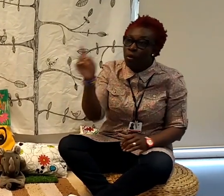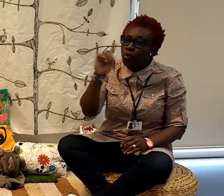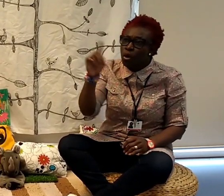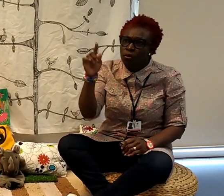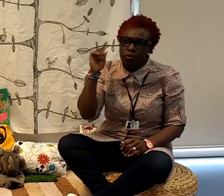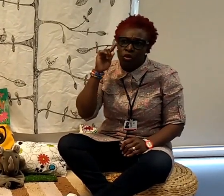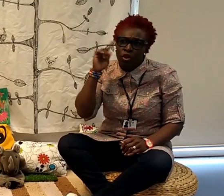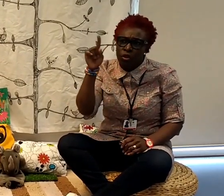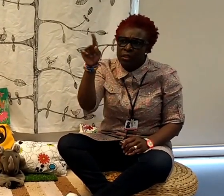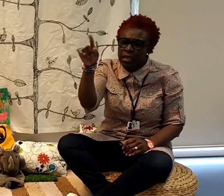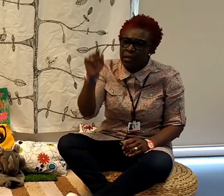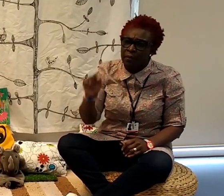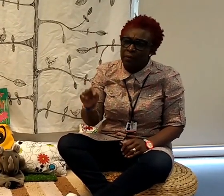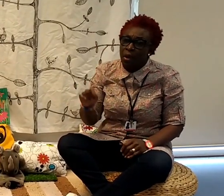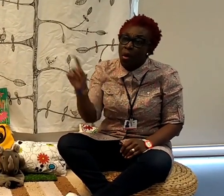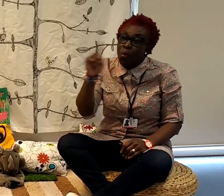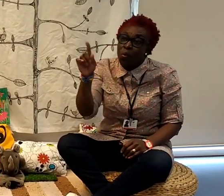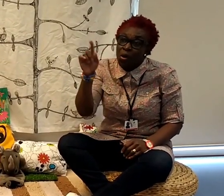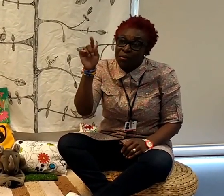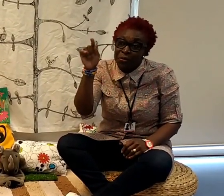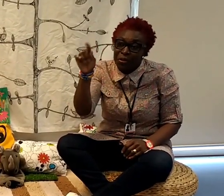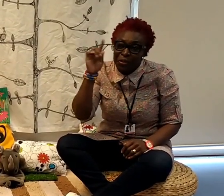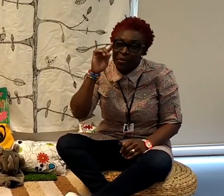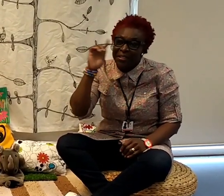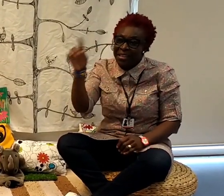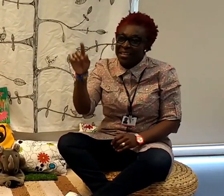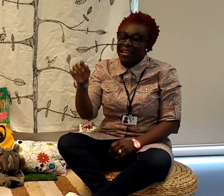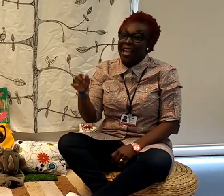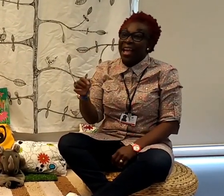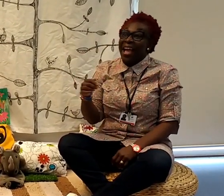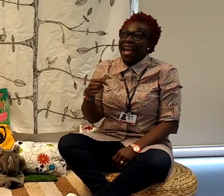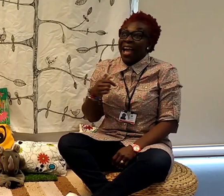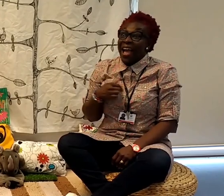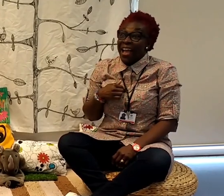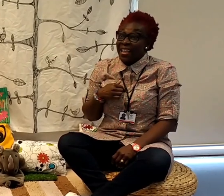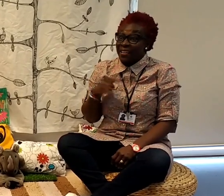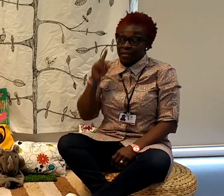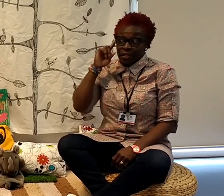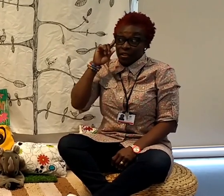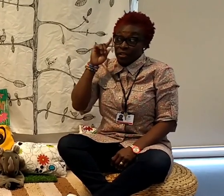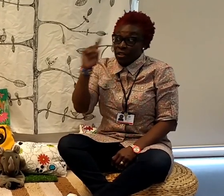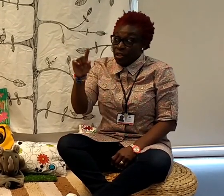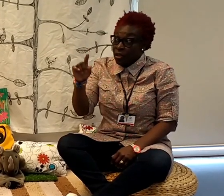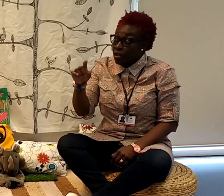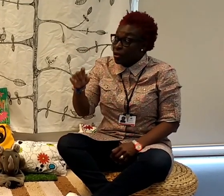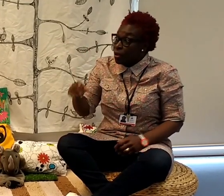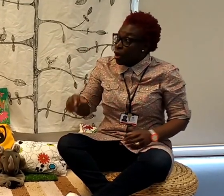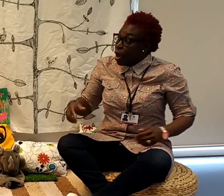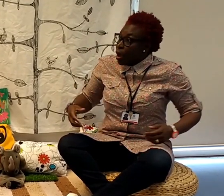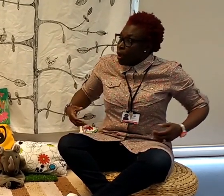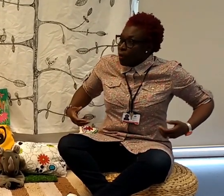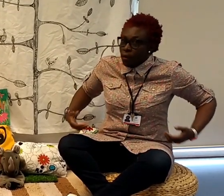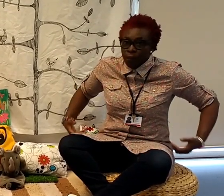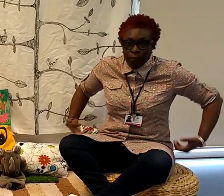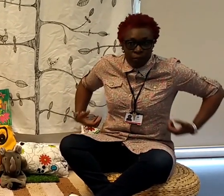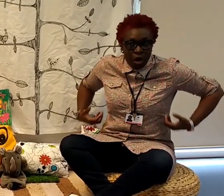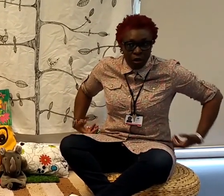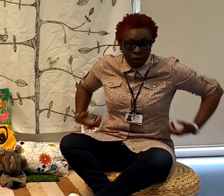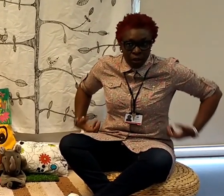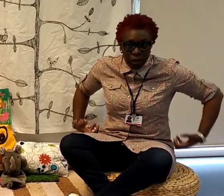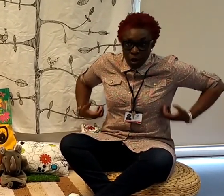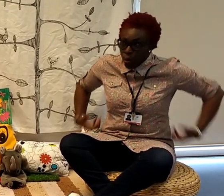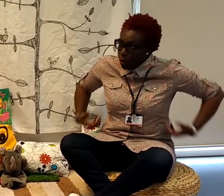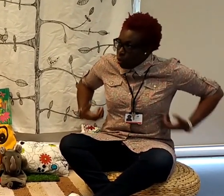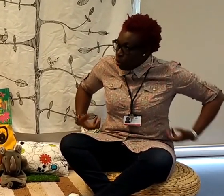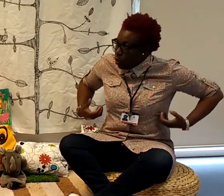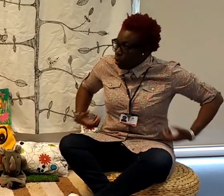Walking through the jungle, what do you see? What do you see? I see a